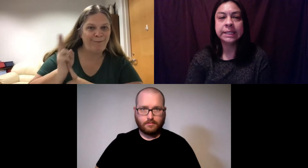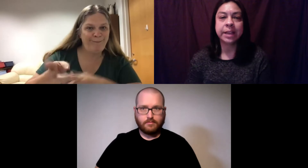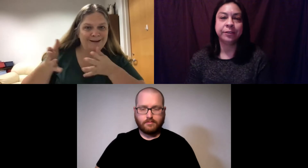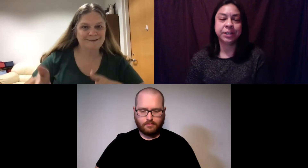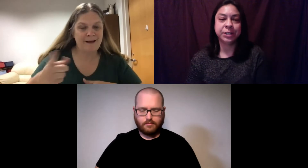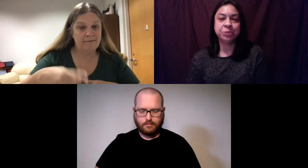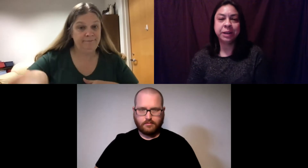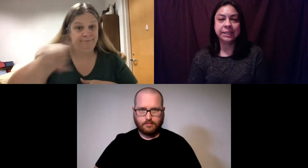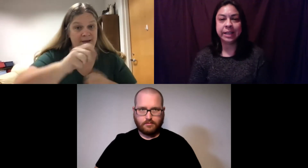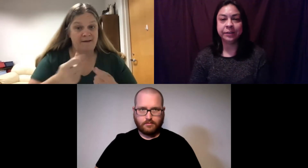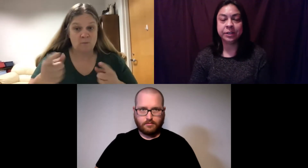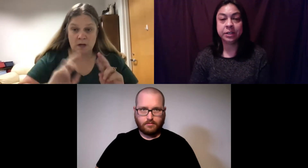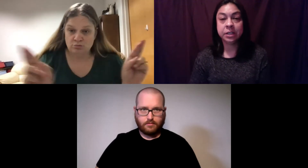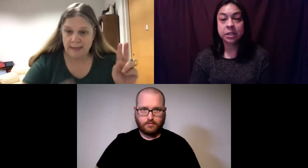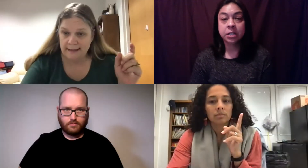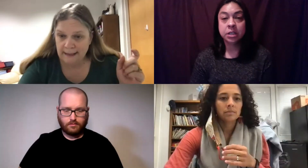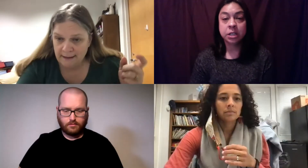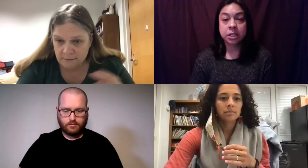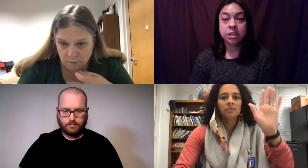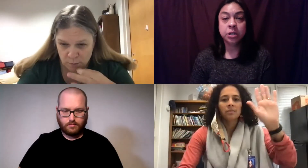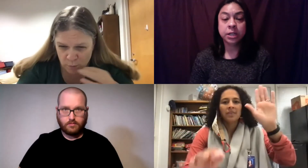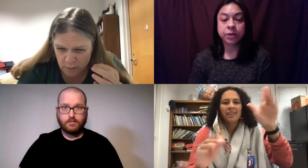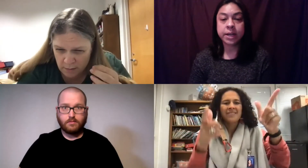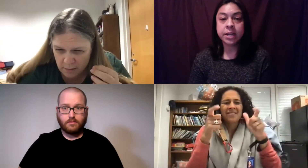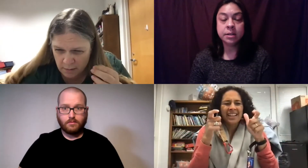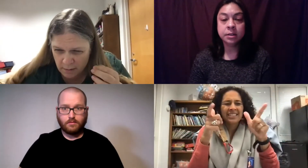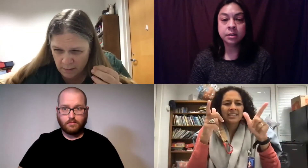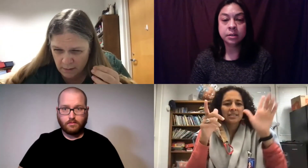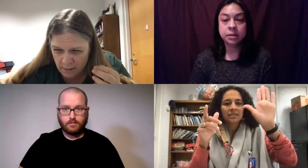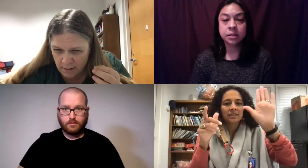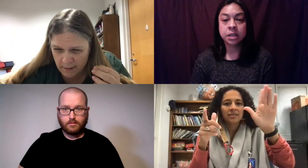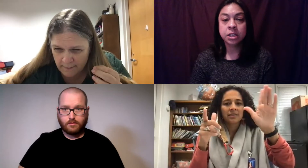2 minutes left. 2 minutes left. You guys ready?